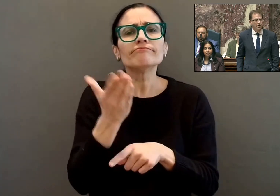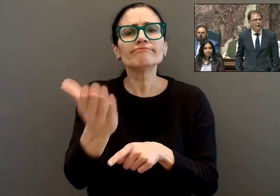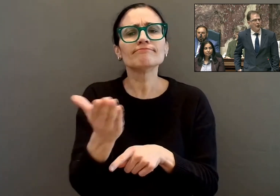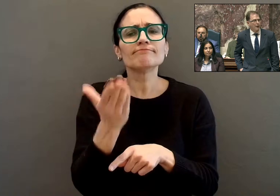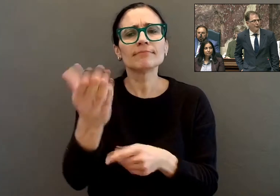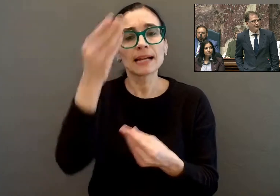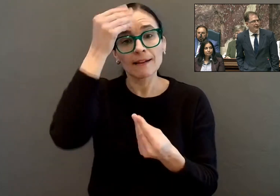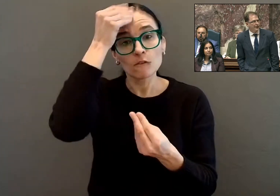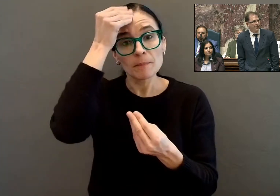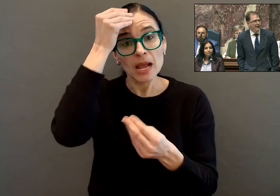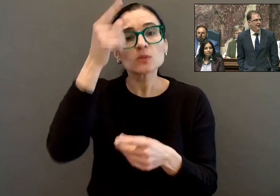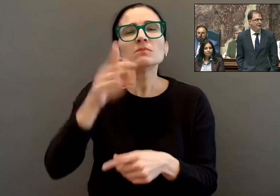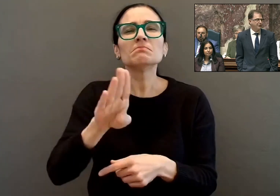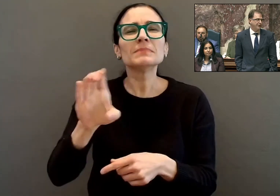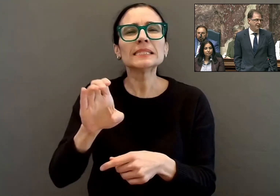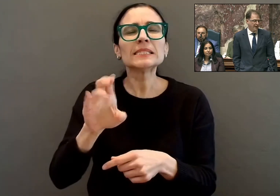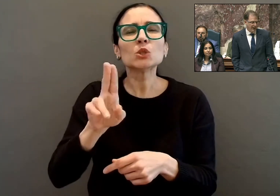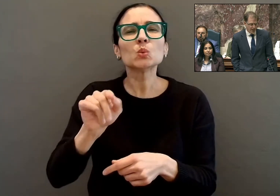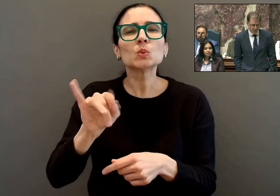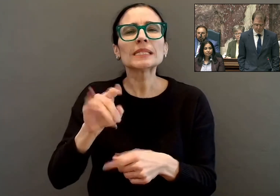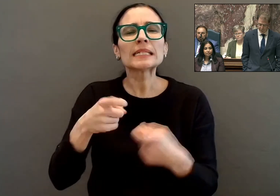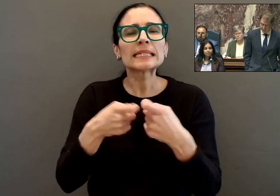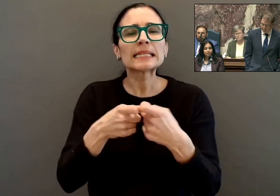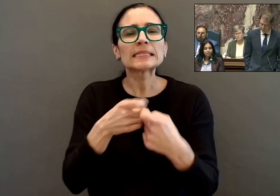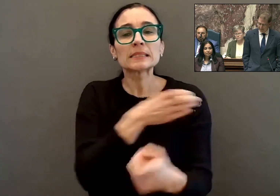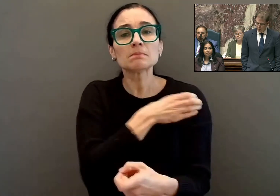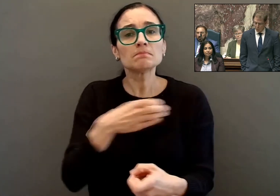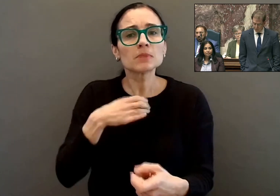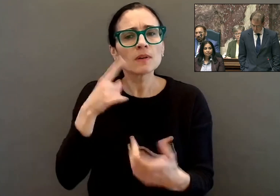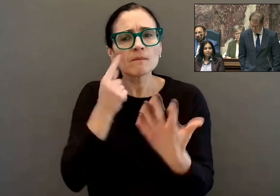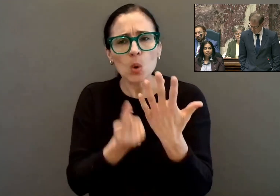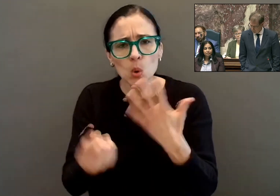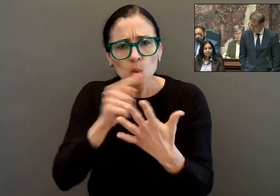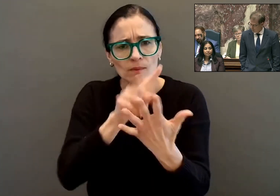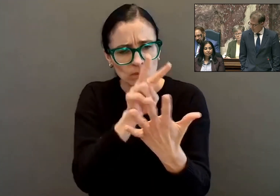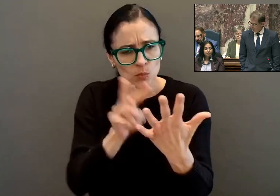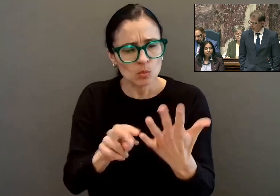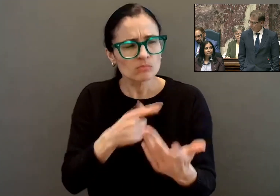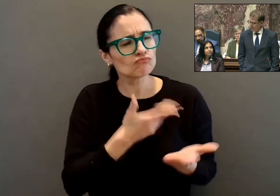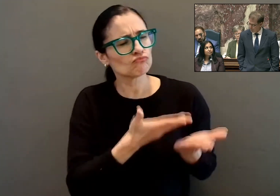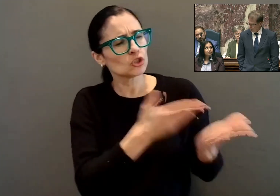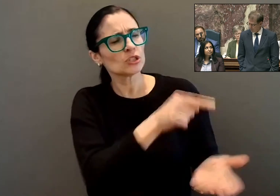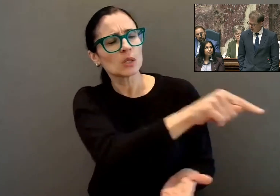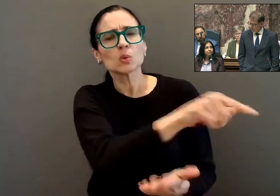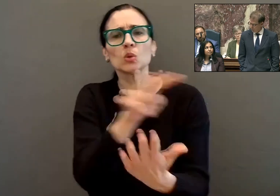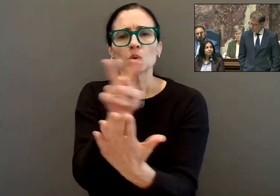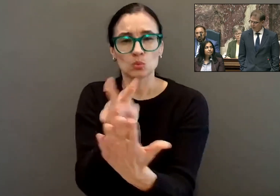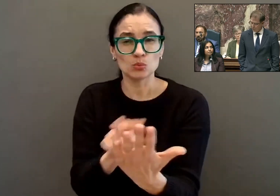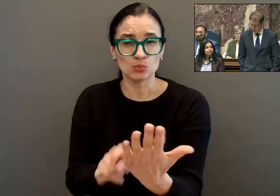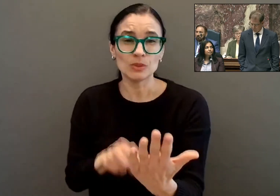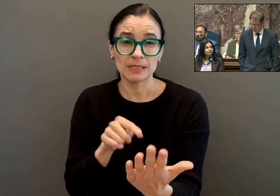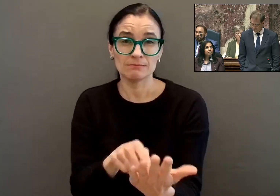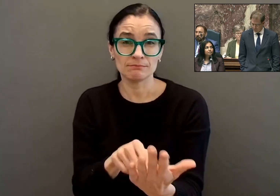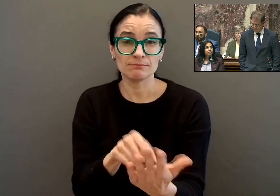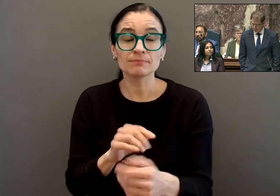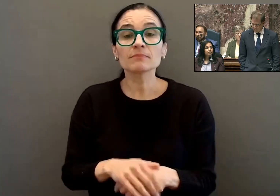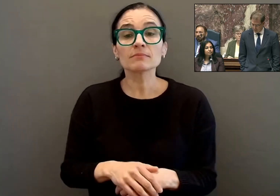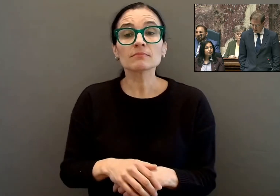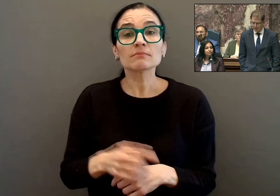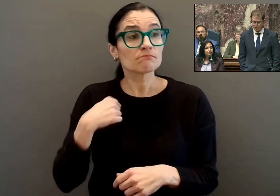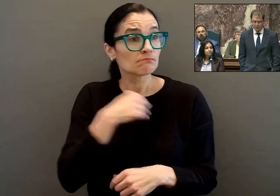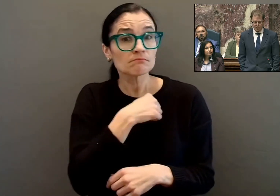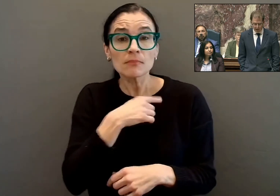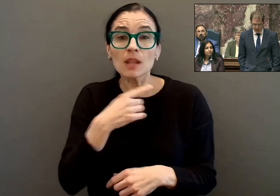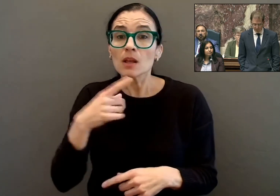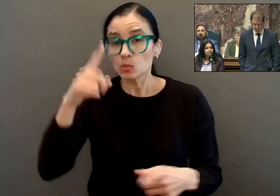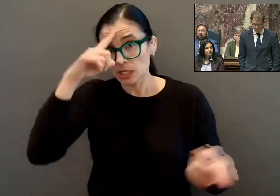there, Honourable Speaker. In addition to that, Honourable Speaker, we do need, I'd agree with everyone, more energy in BC. And